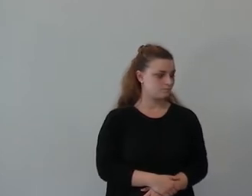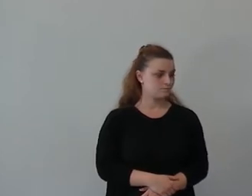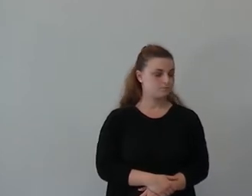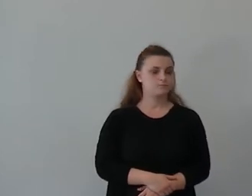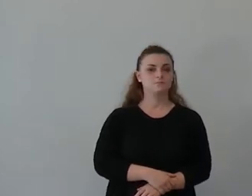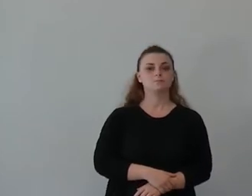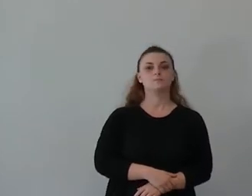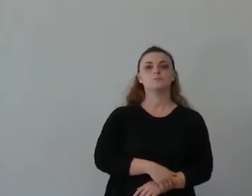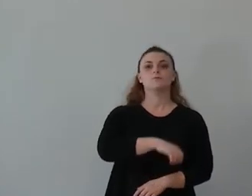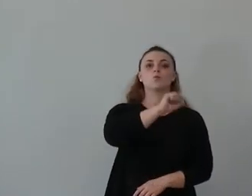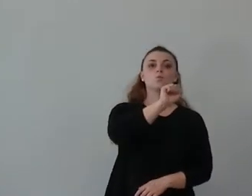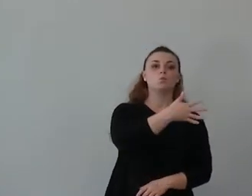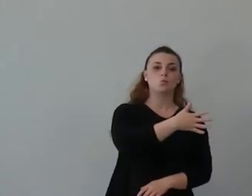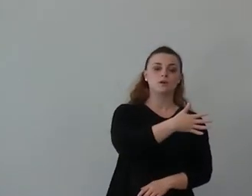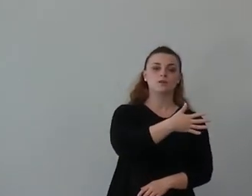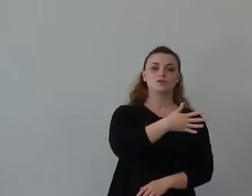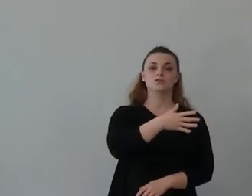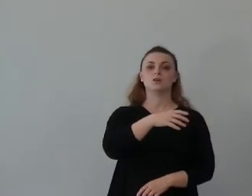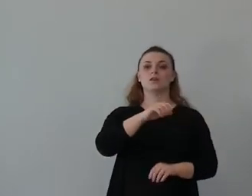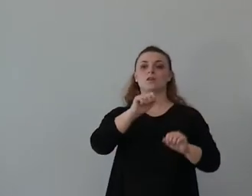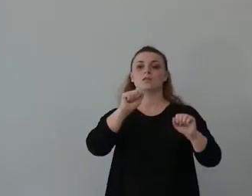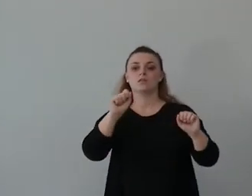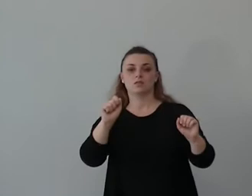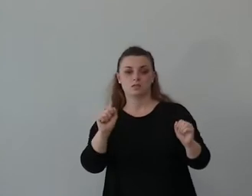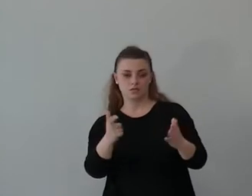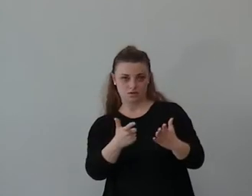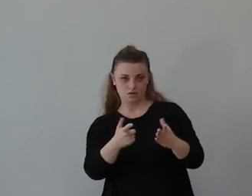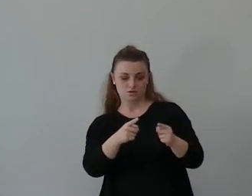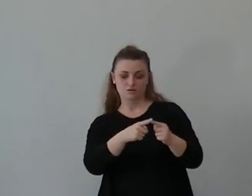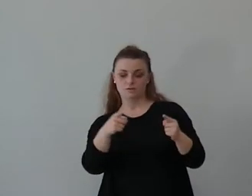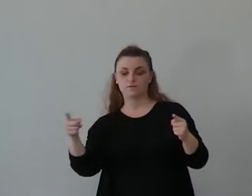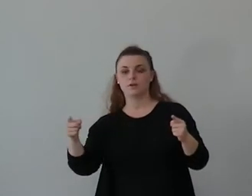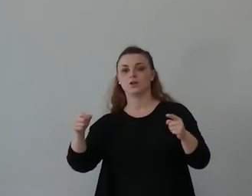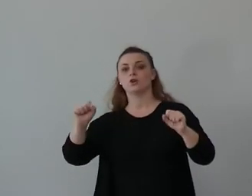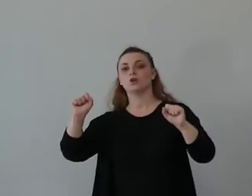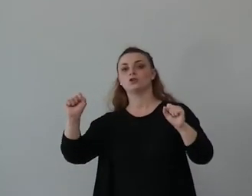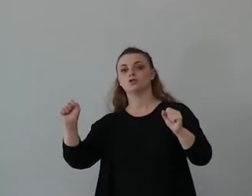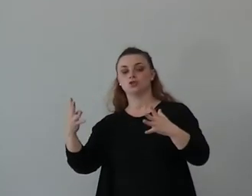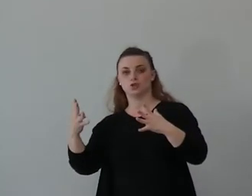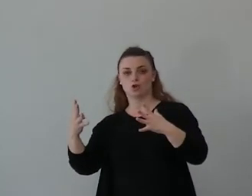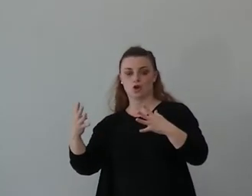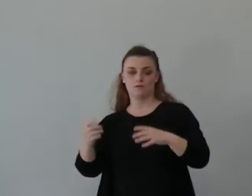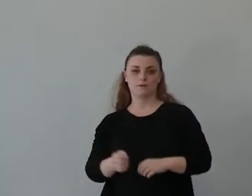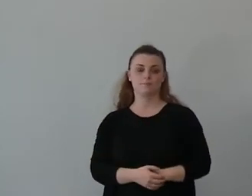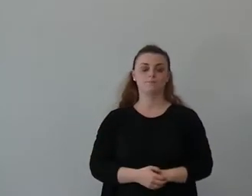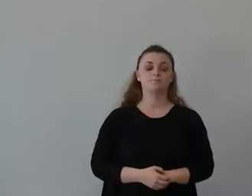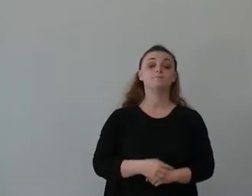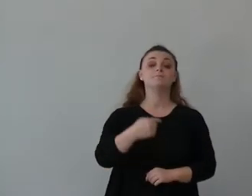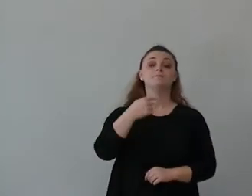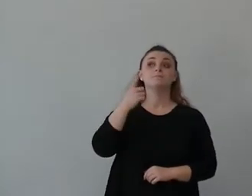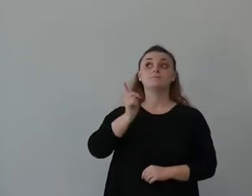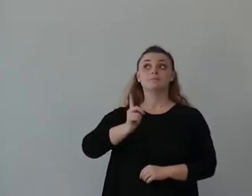Giovanni 15, dal versetto 17 a 19. Questo vi comando, che